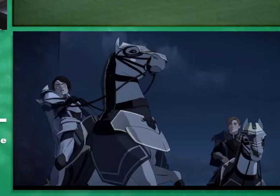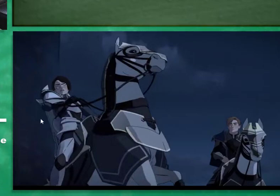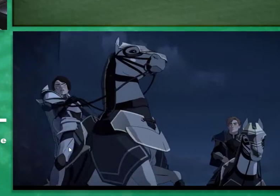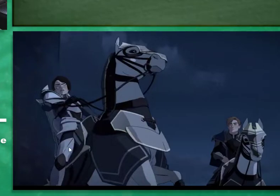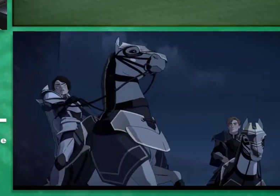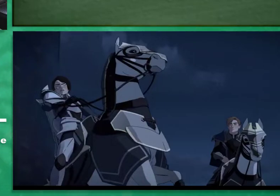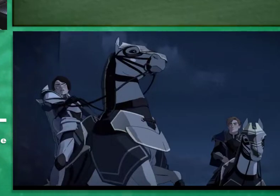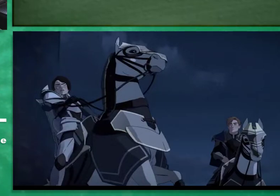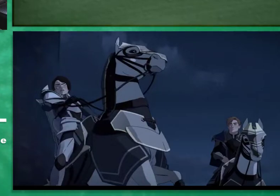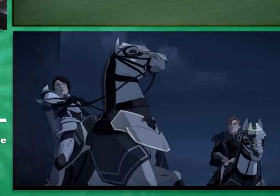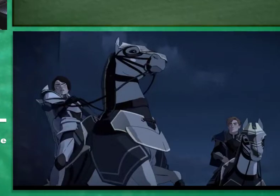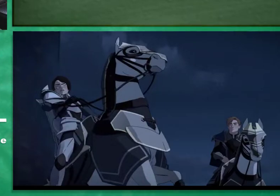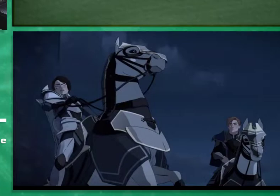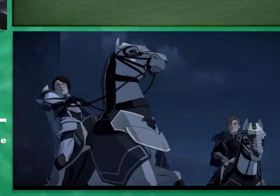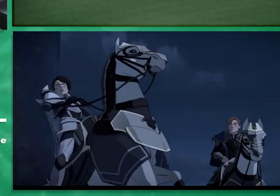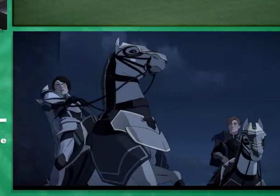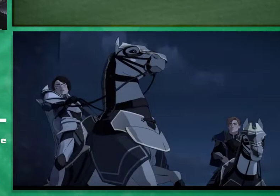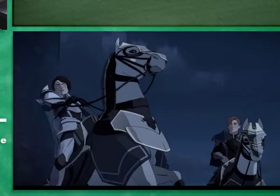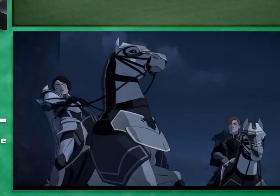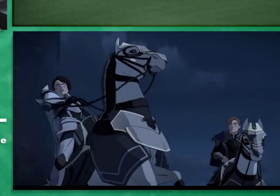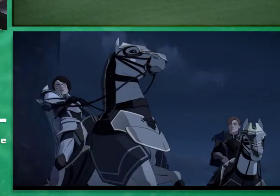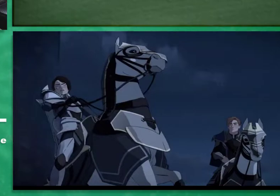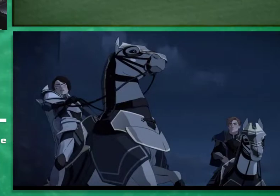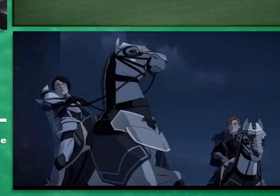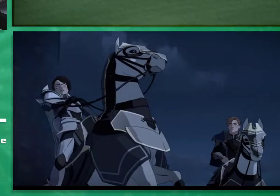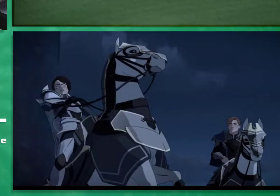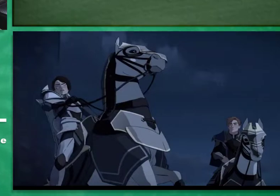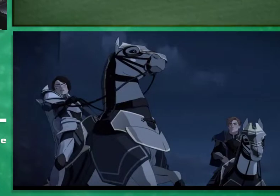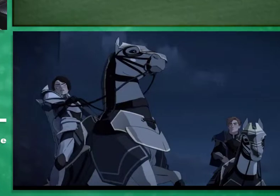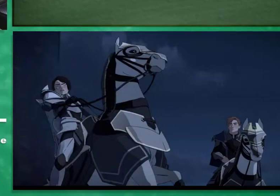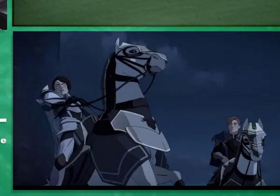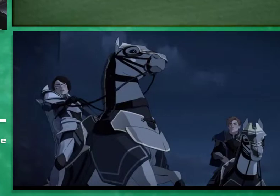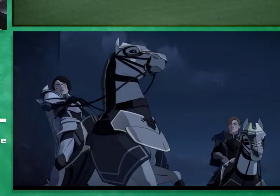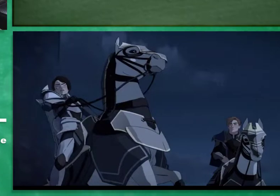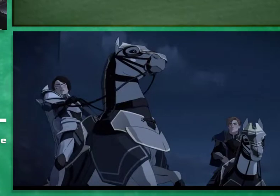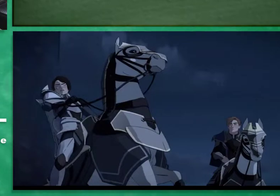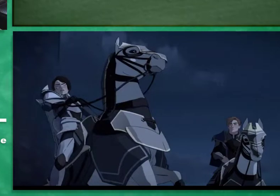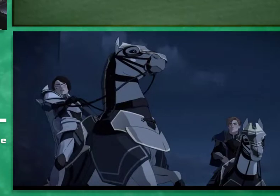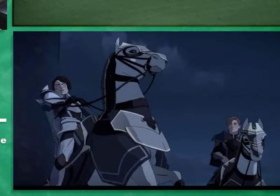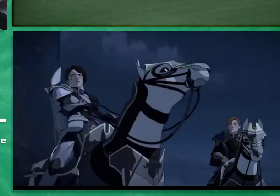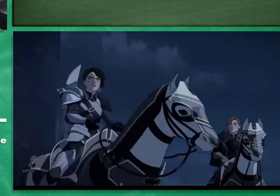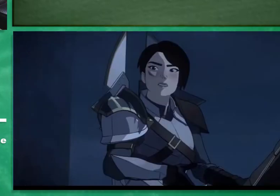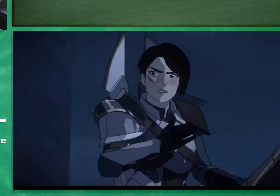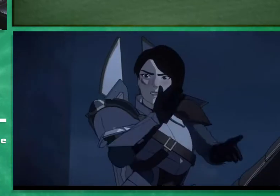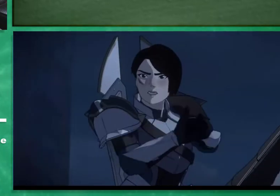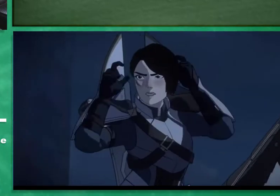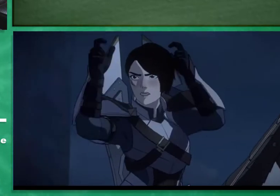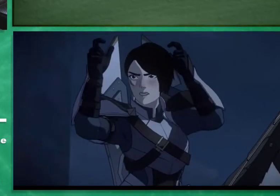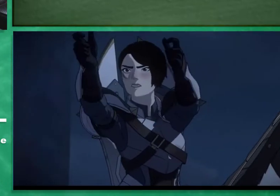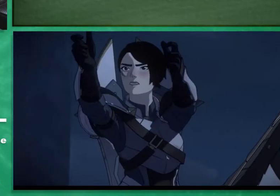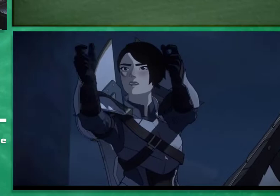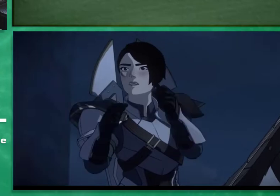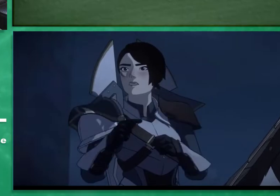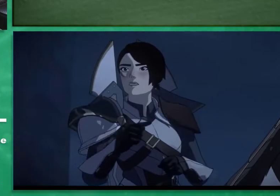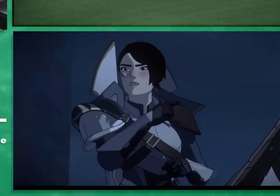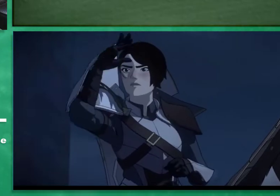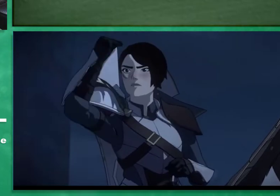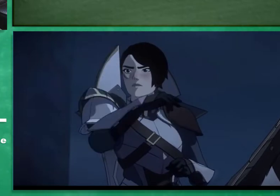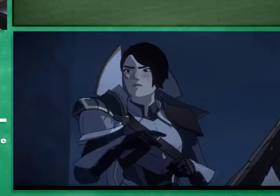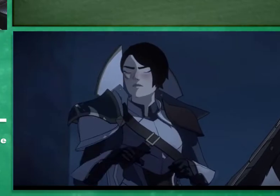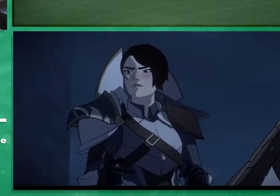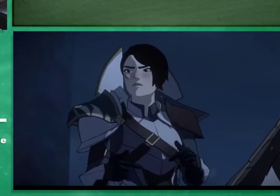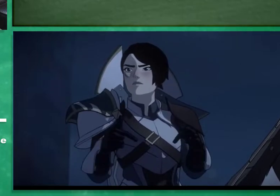have a good time. This is the last couple of seconds of episode 4. Let's see what we got. Stop the